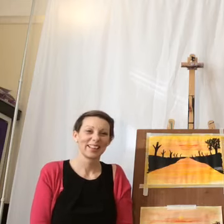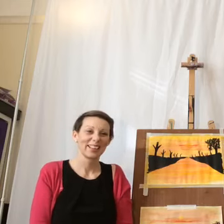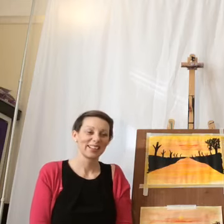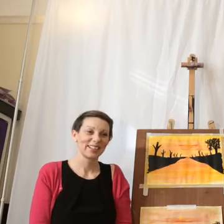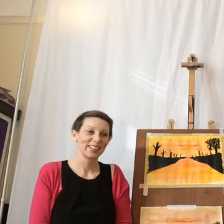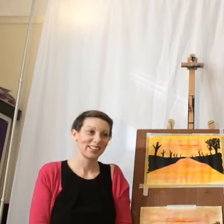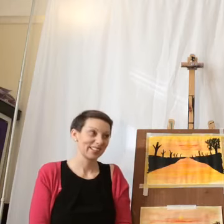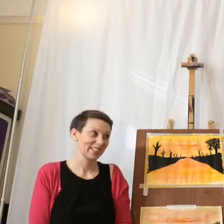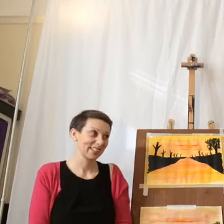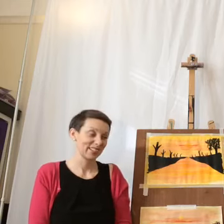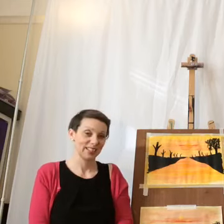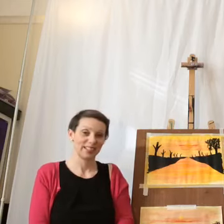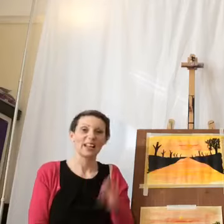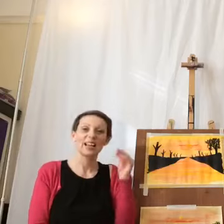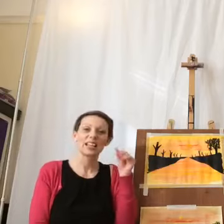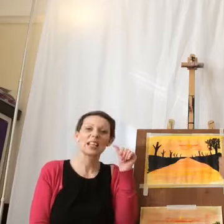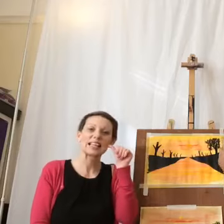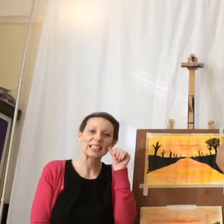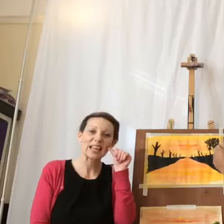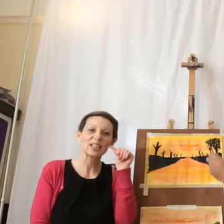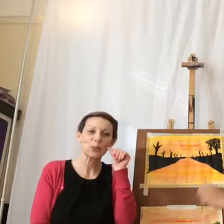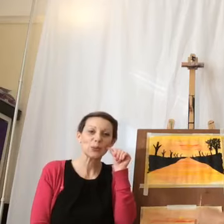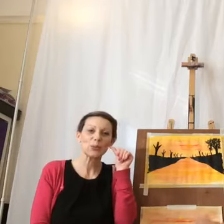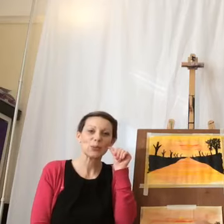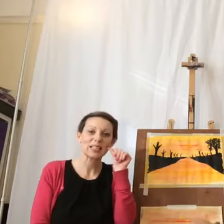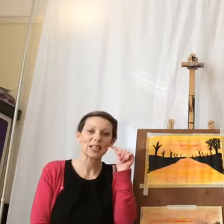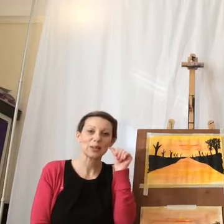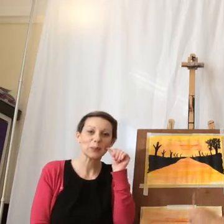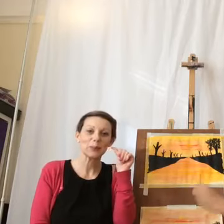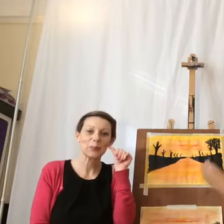Don't break too, just gently. Just gently, not too hard.